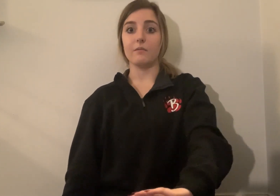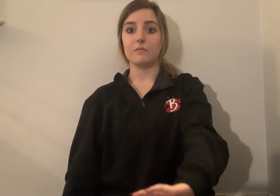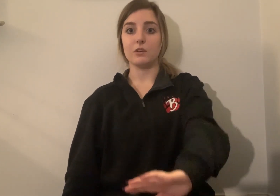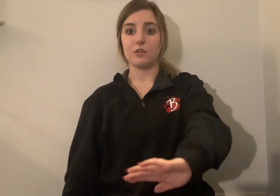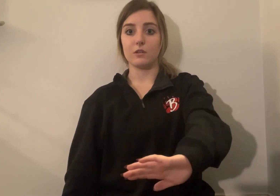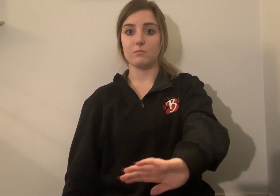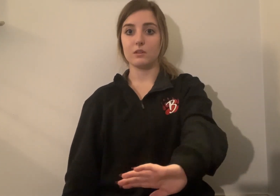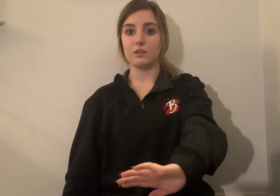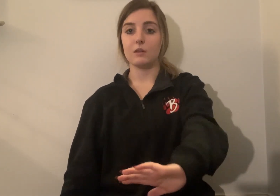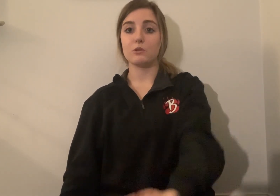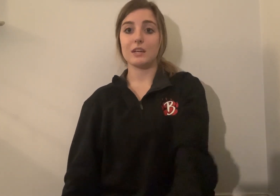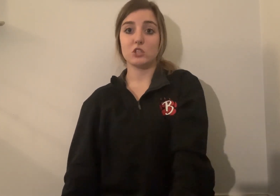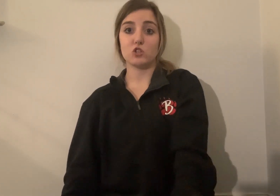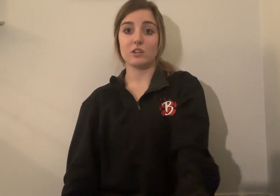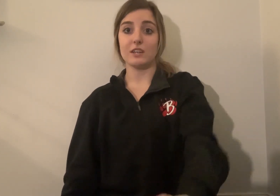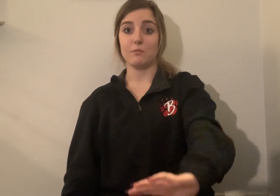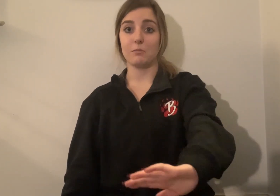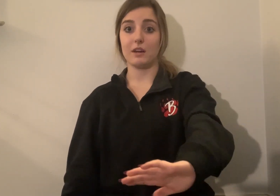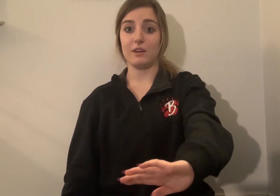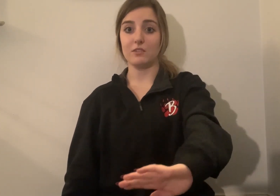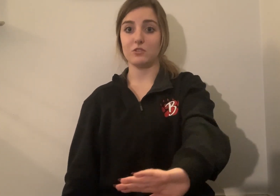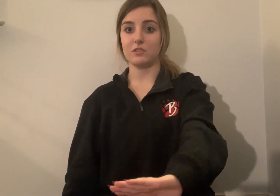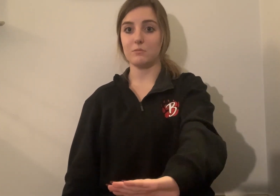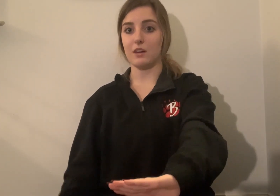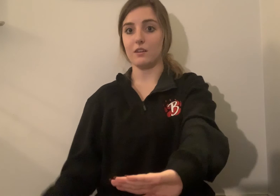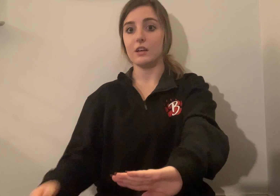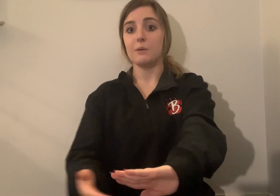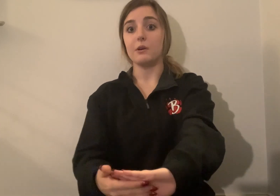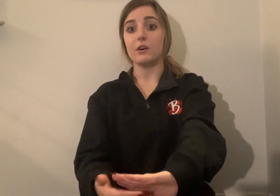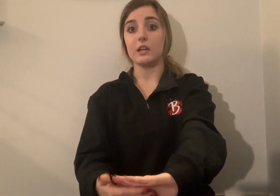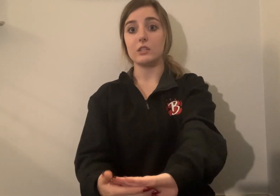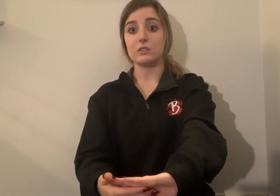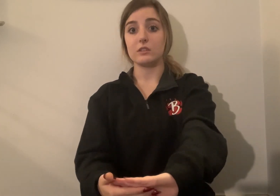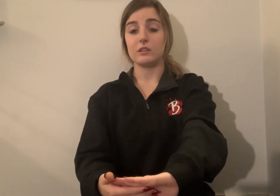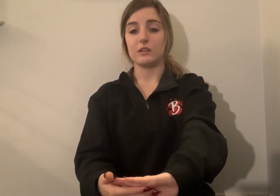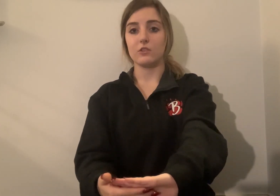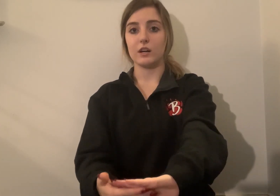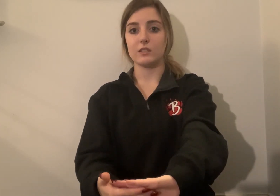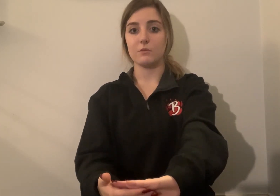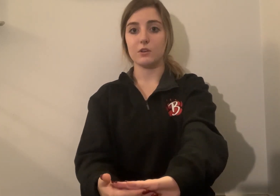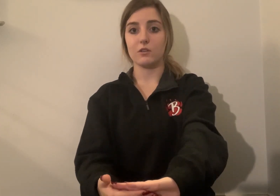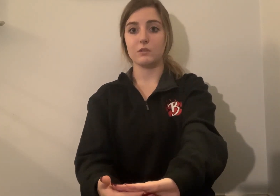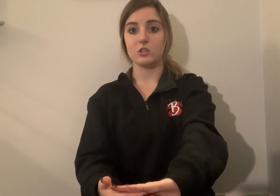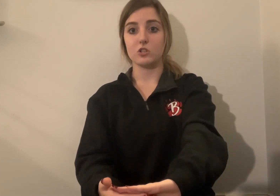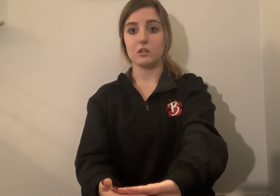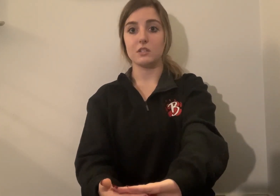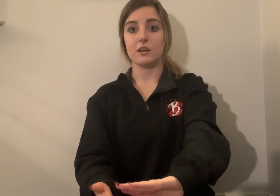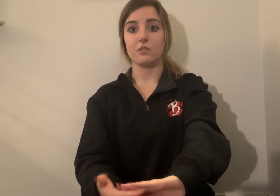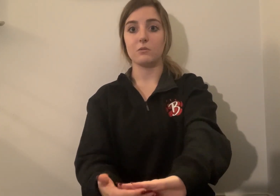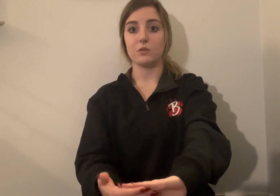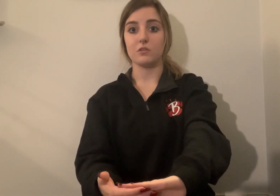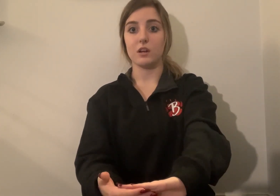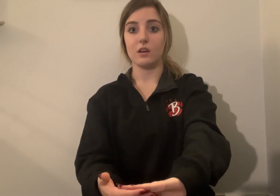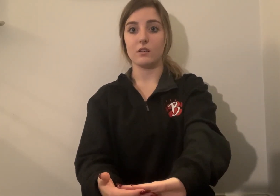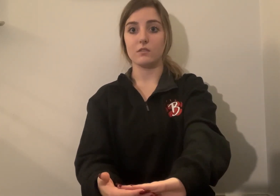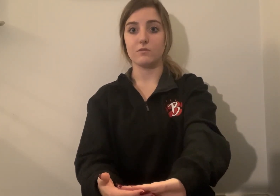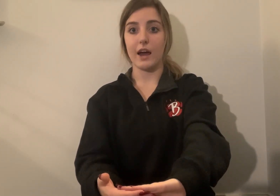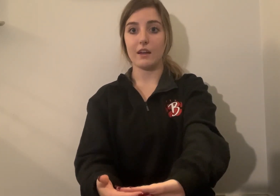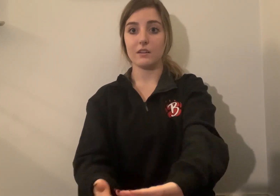Your arm, pretend it's straight down, but I'm going to have it out so you can see my hand. But your non-dominant arm is straight down with your hand flat,